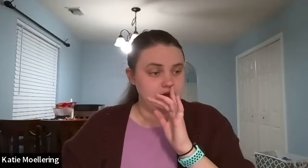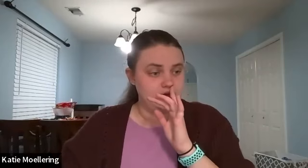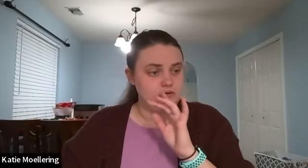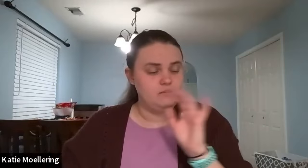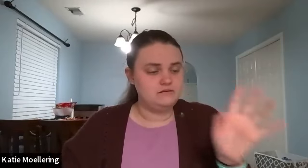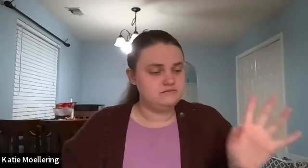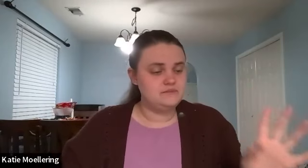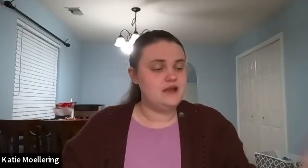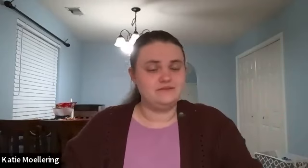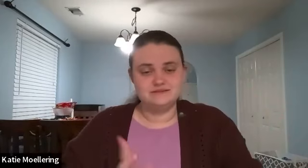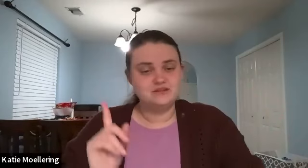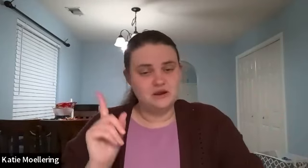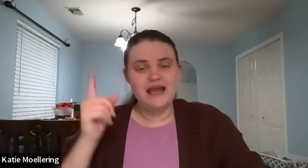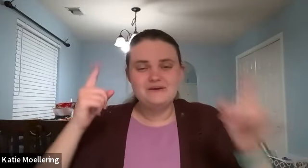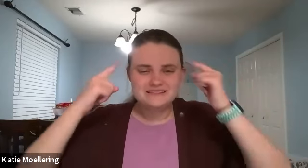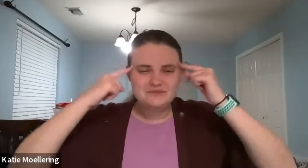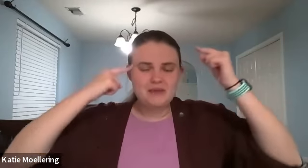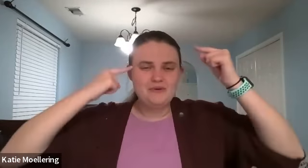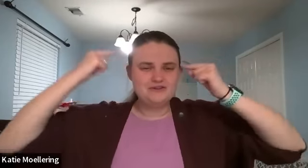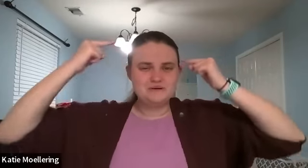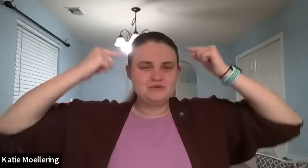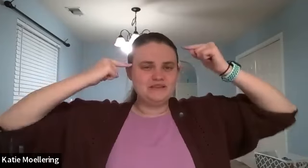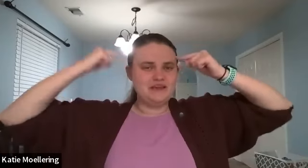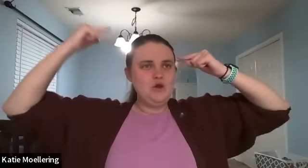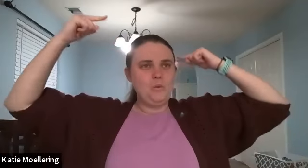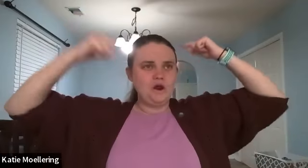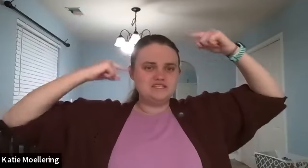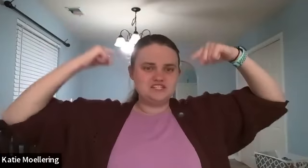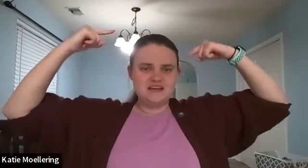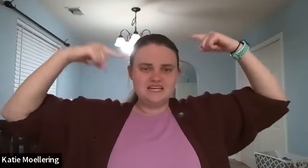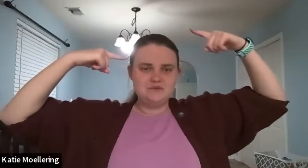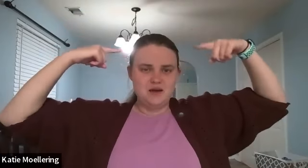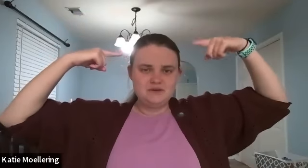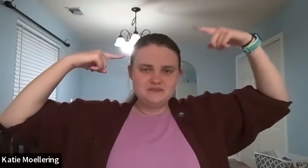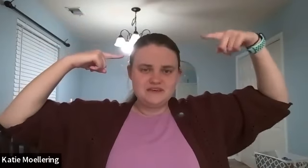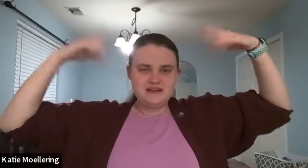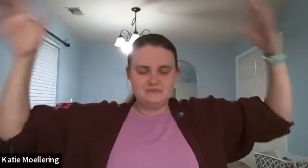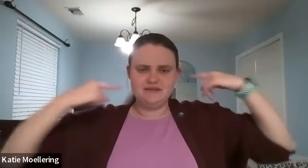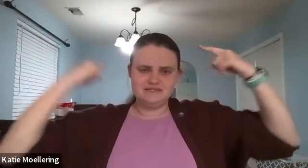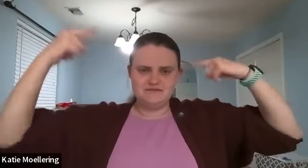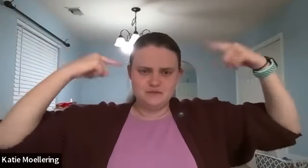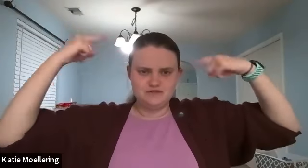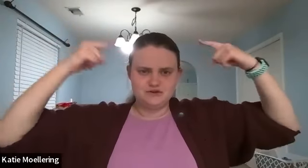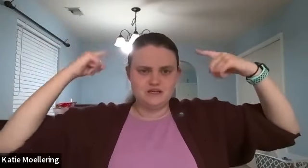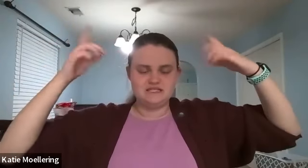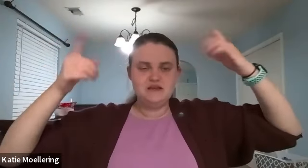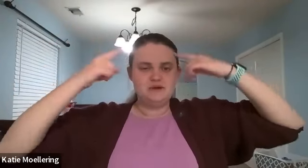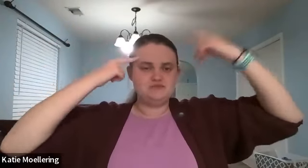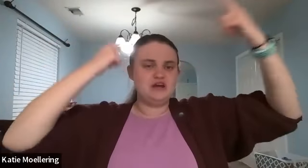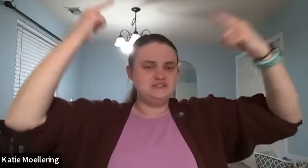Yeah. Oh, well, let me add this. Sorry. I always like, I'm one of those people where like words just kind of keep coming with it. I'm making the sign for motion for crazy, but I'm trying to do